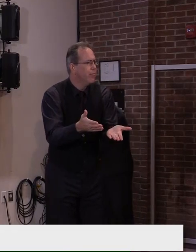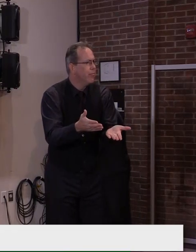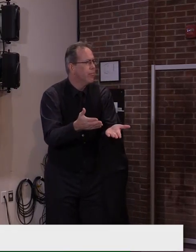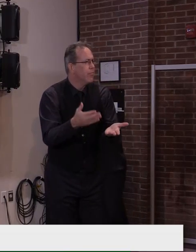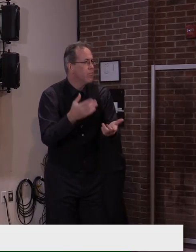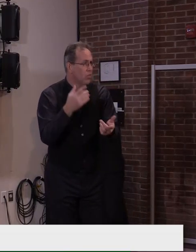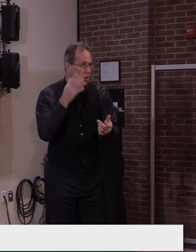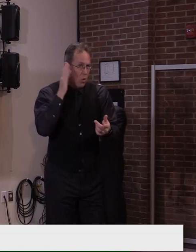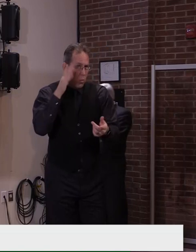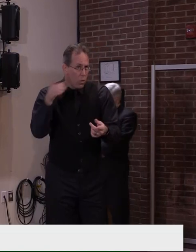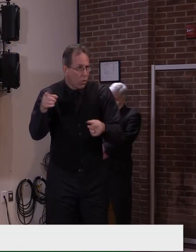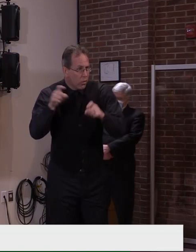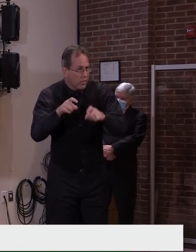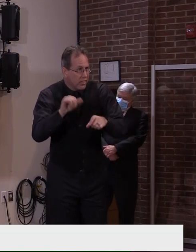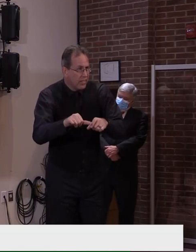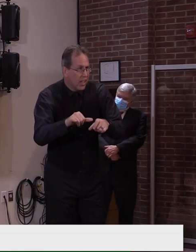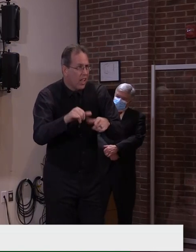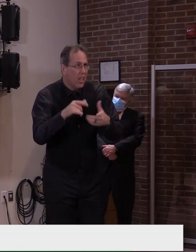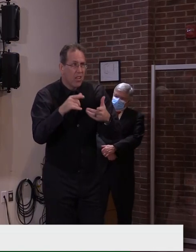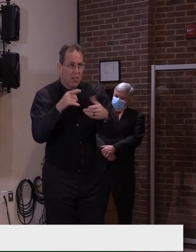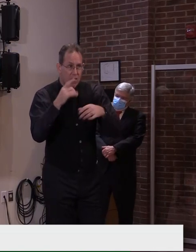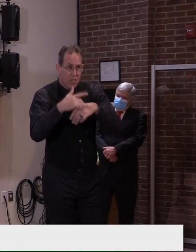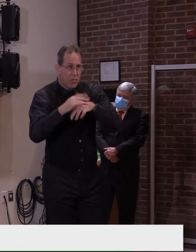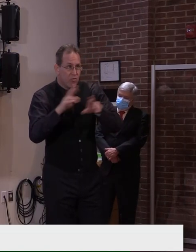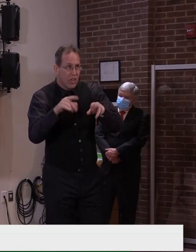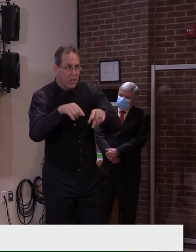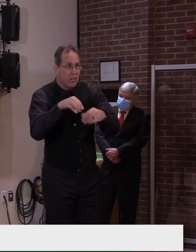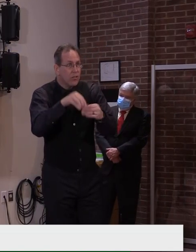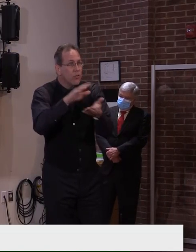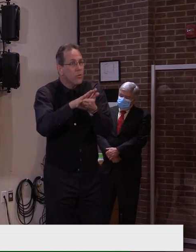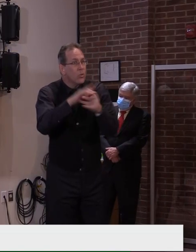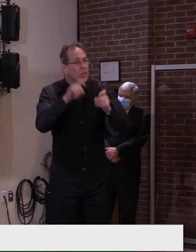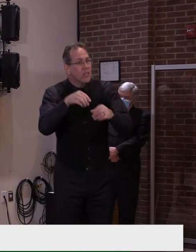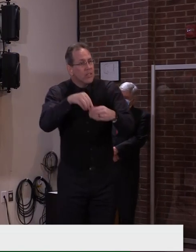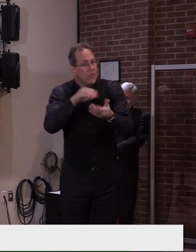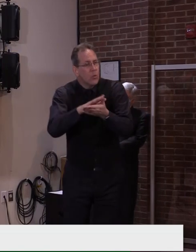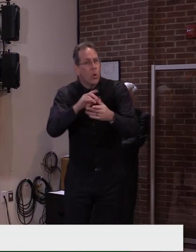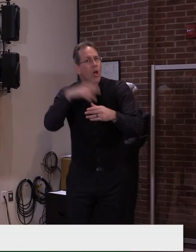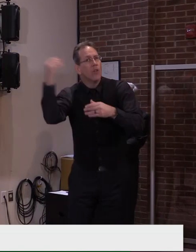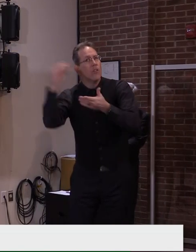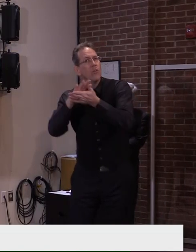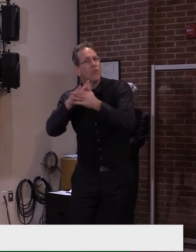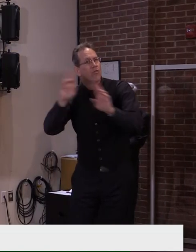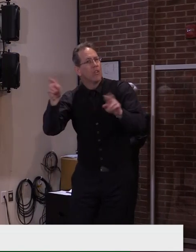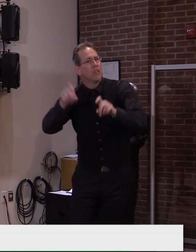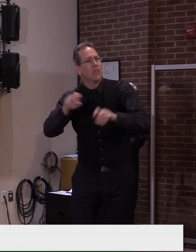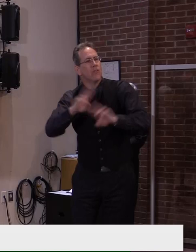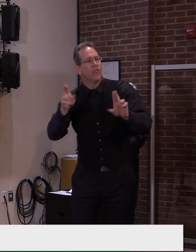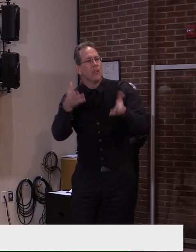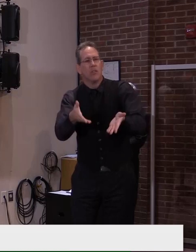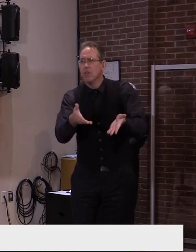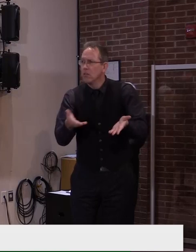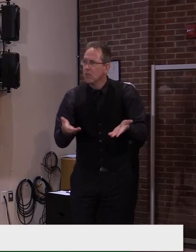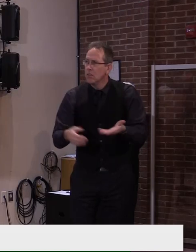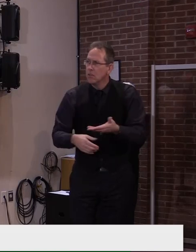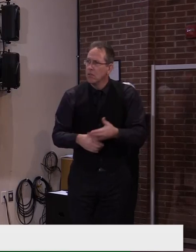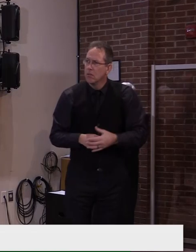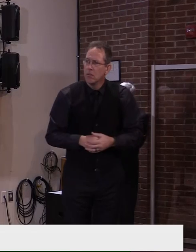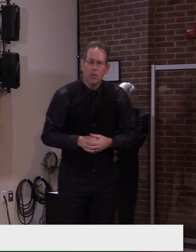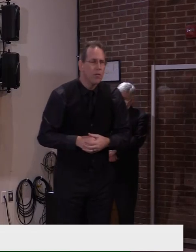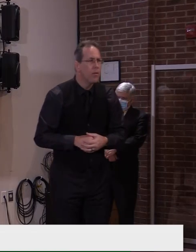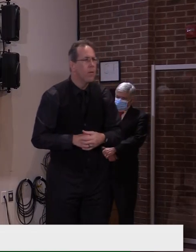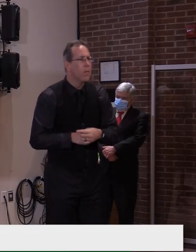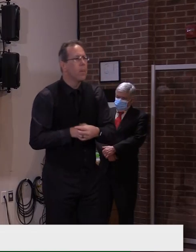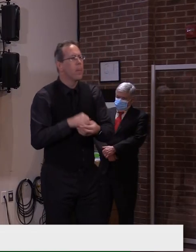available regardless of whether you think you were exposed at school or whatever in order to try to keep the spread down? Yes, thank you. It's our intention to make